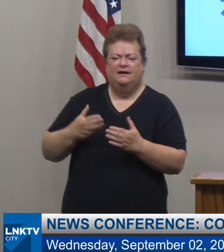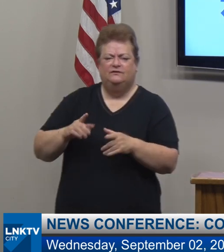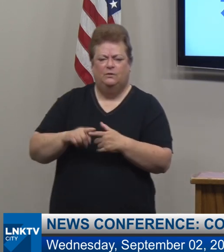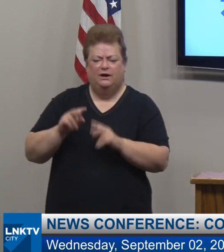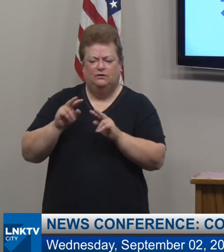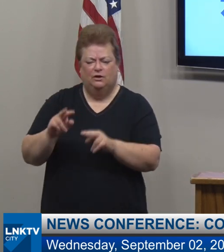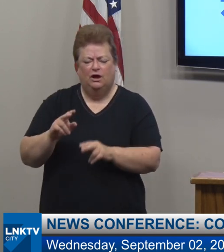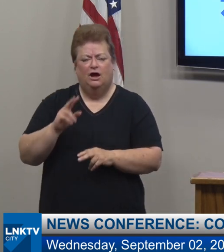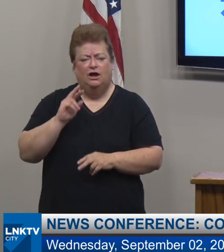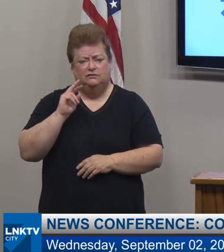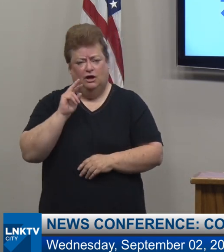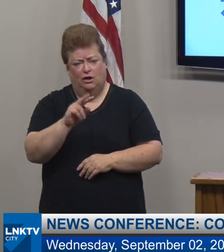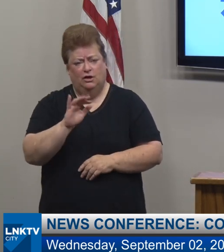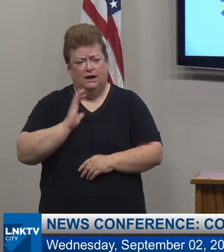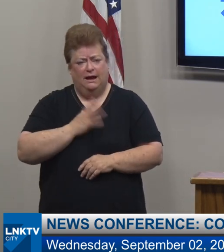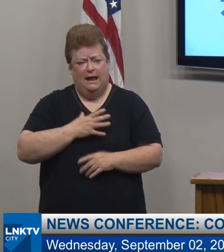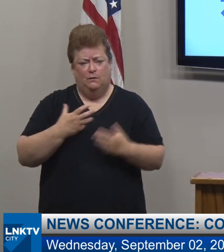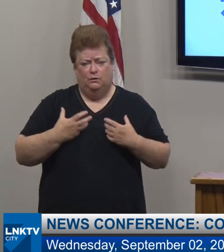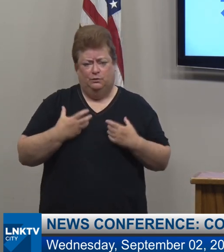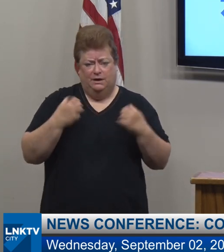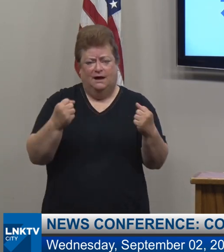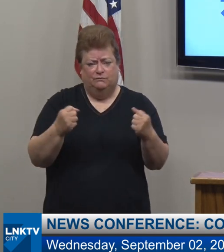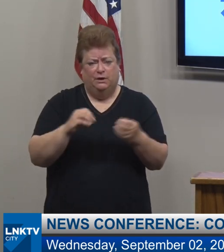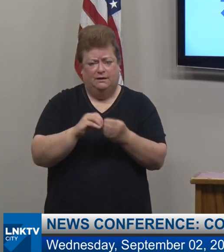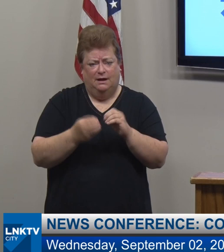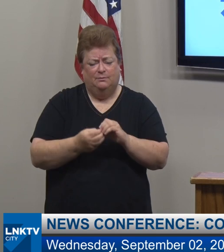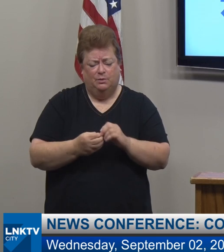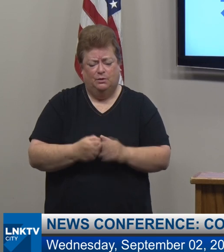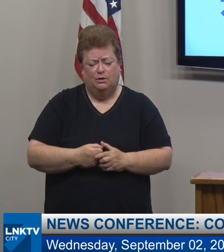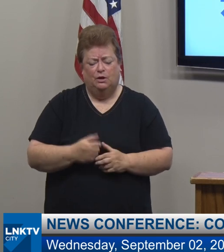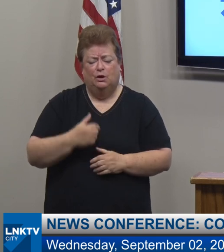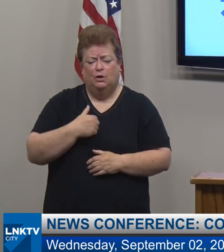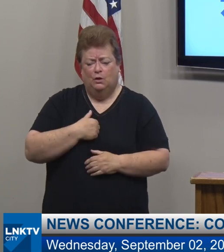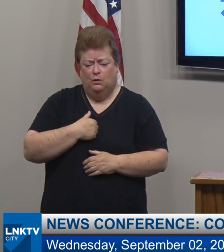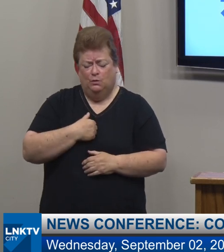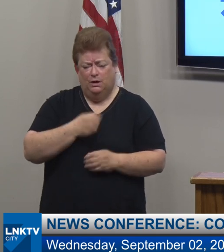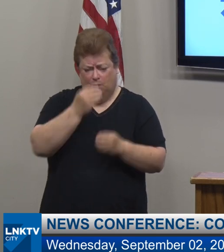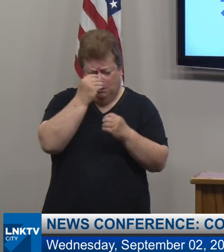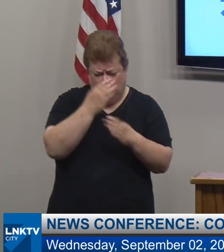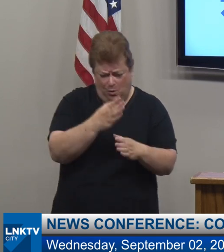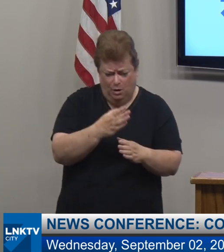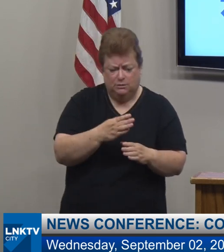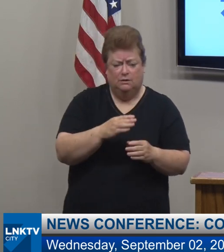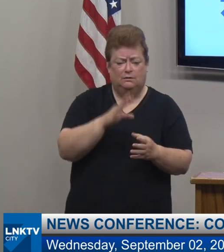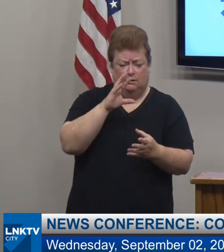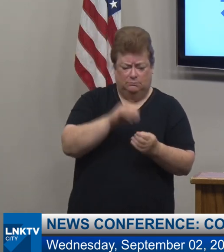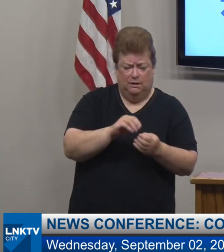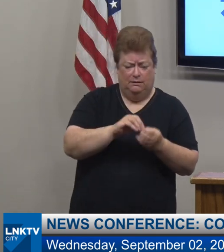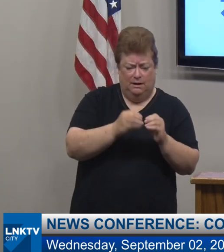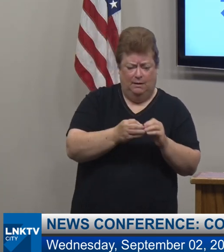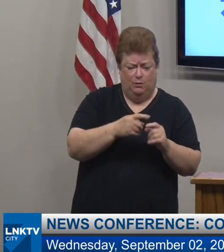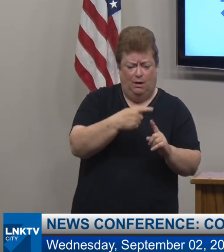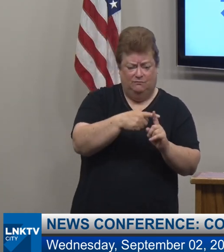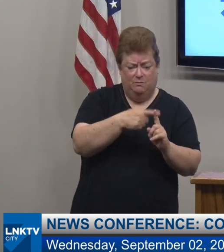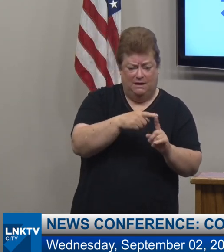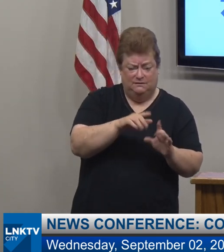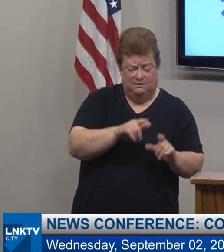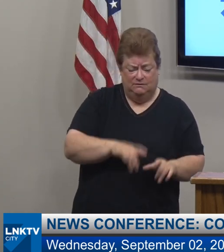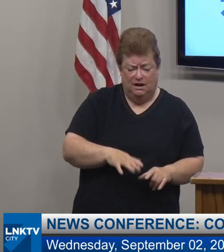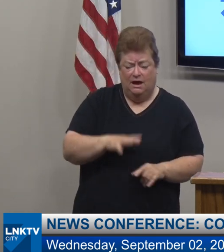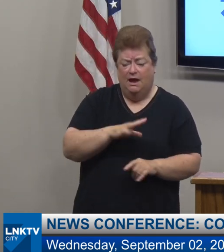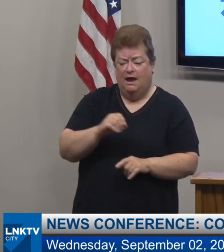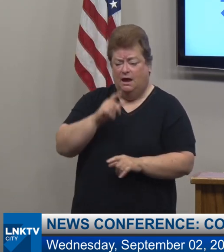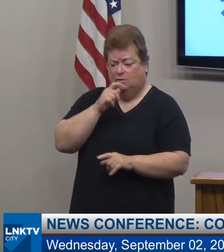look at our recovered number. So we report the actual number of cases, and then we report the number of recovered, and people